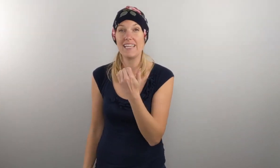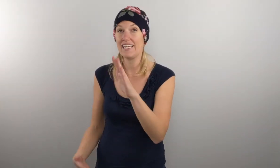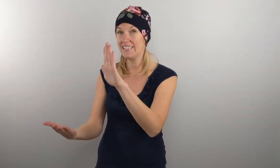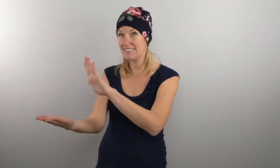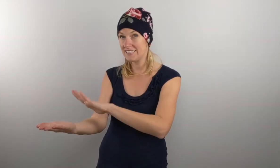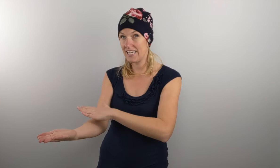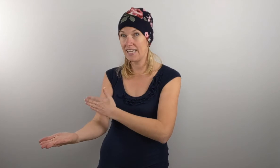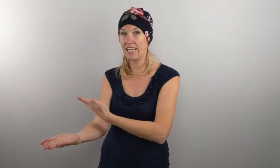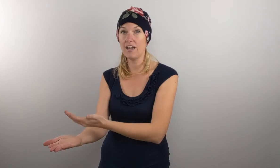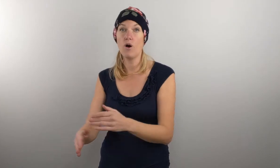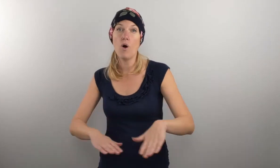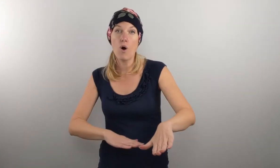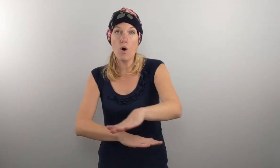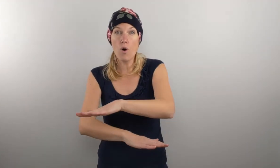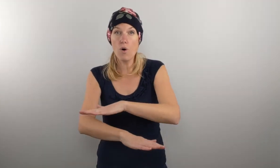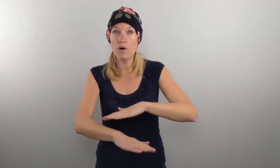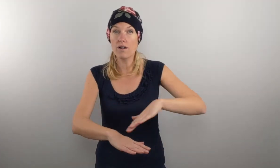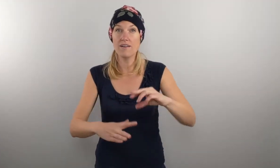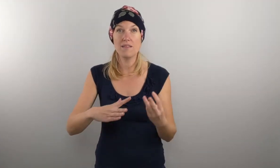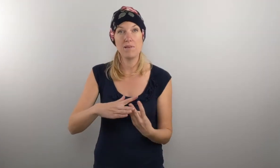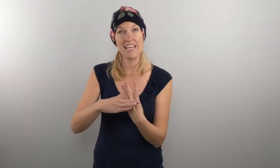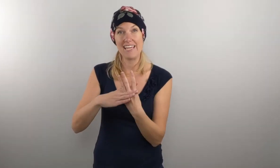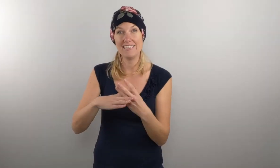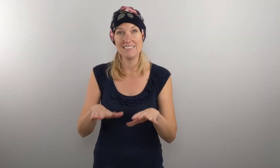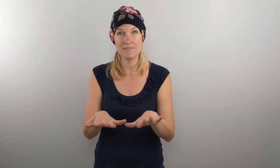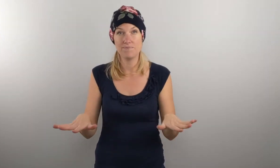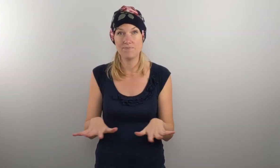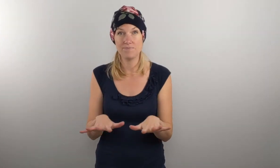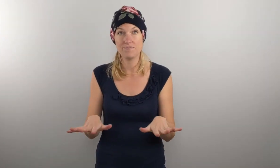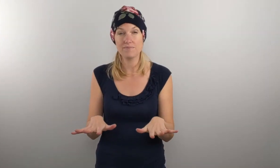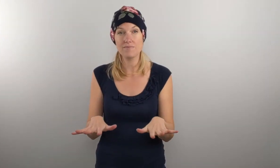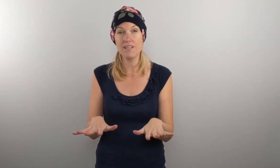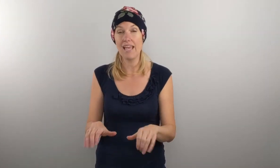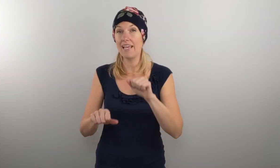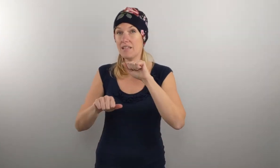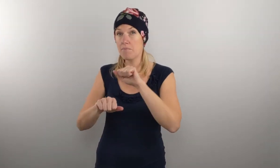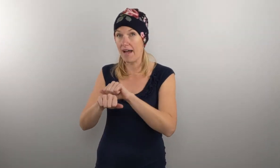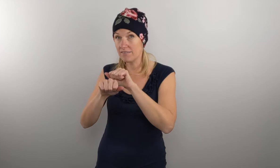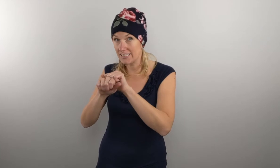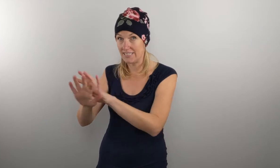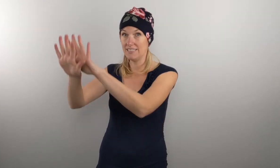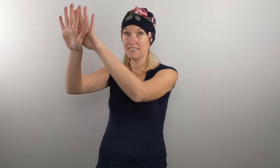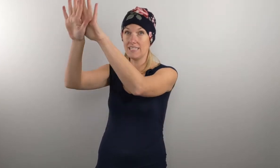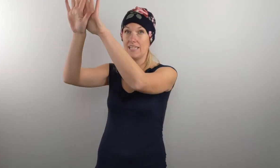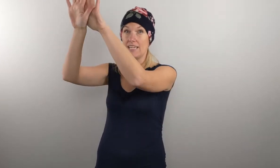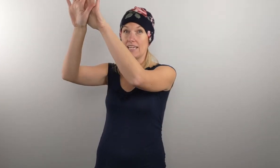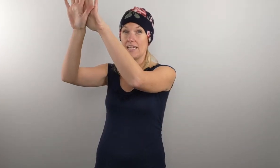sweetly singing o'er the plains, and the mountains